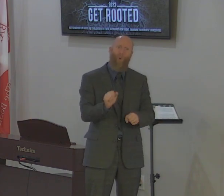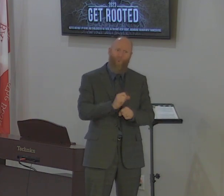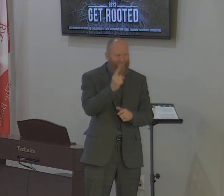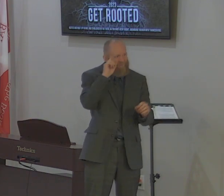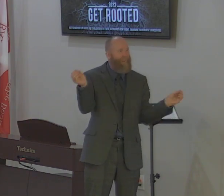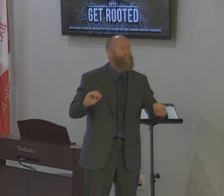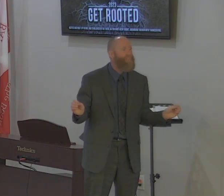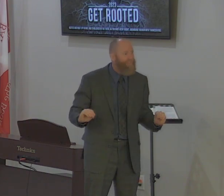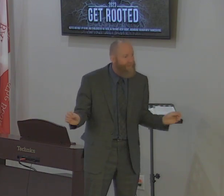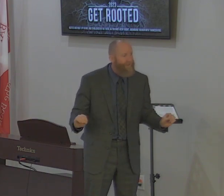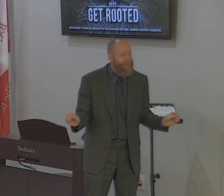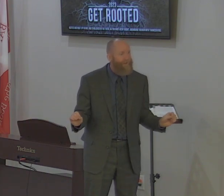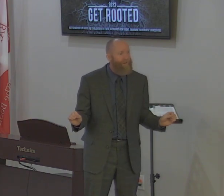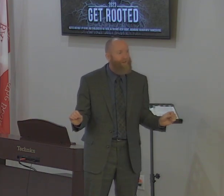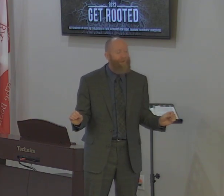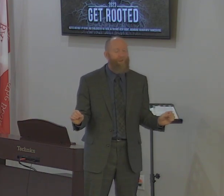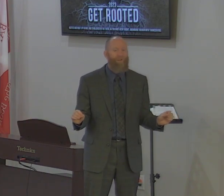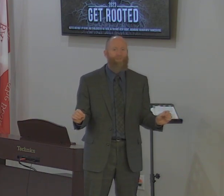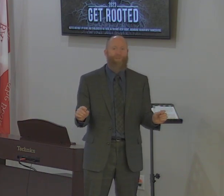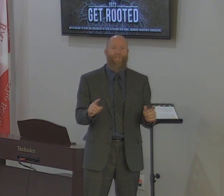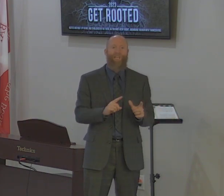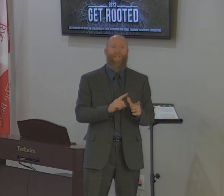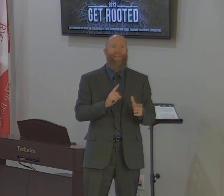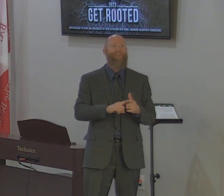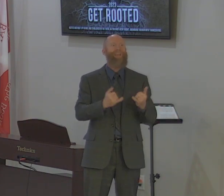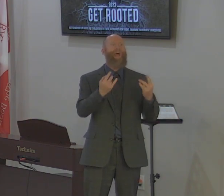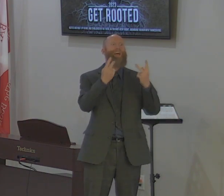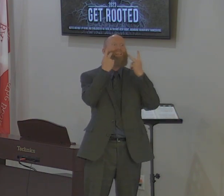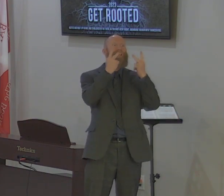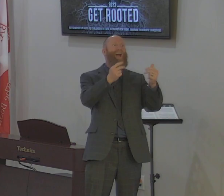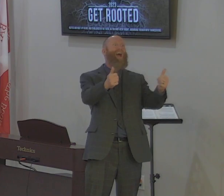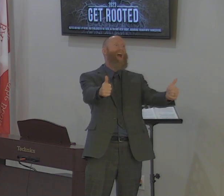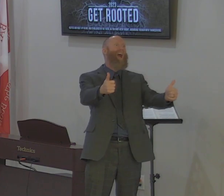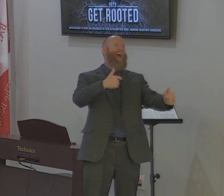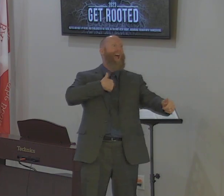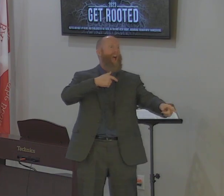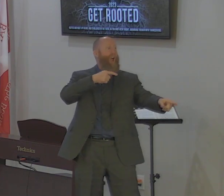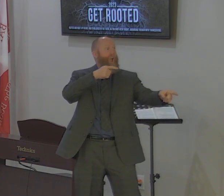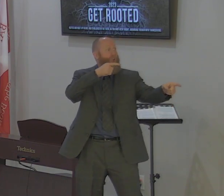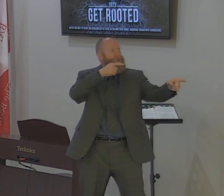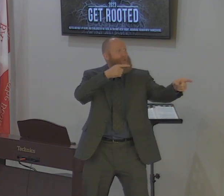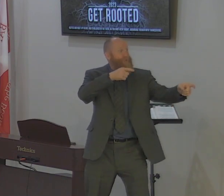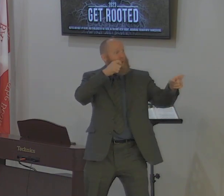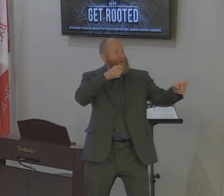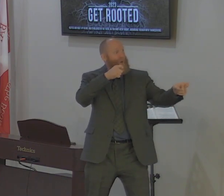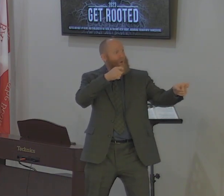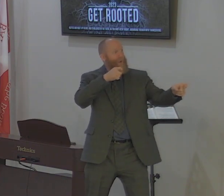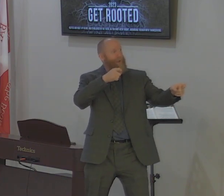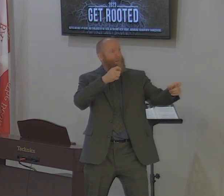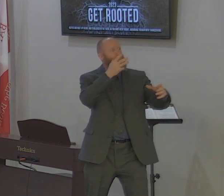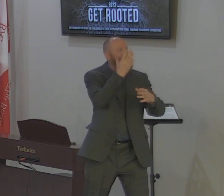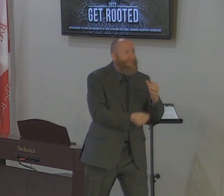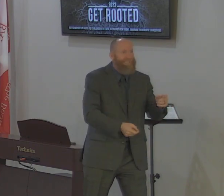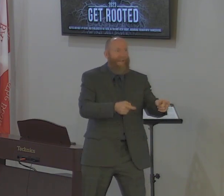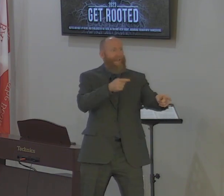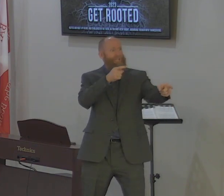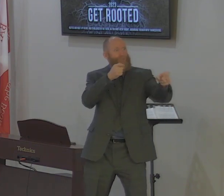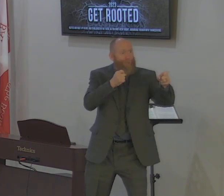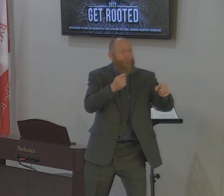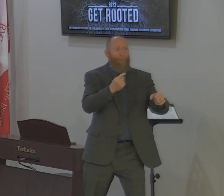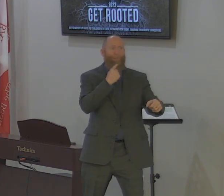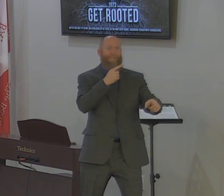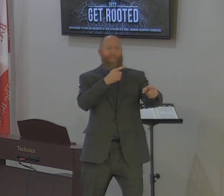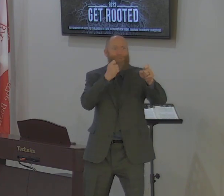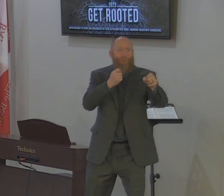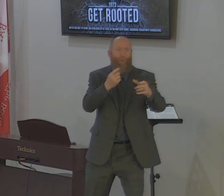And yet, you see the end goal finally, and you take aim and you shoot, and it seems like you miss. And you take aim and you shoot and you miss, and you shoot and